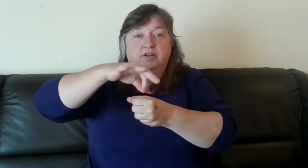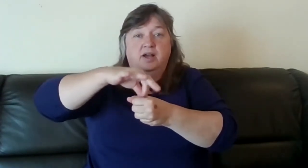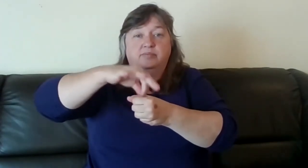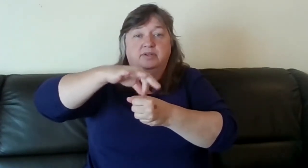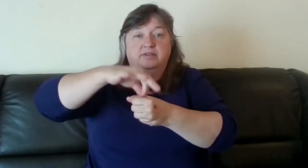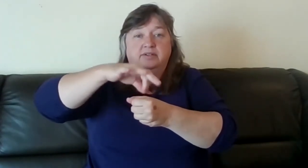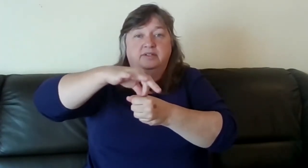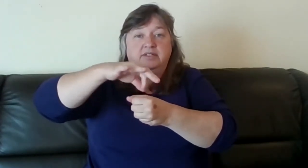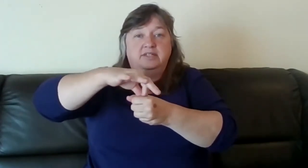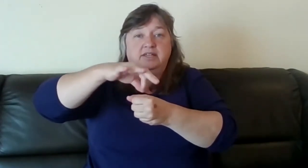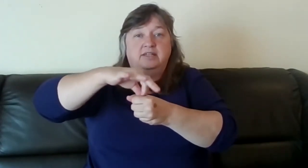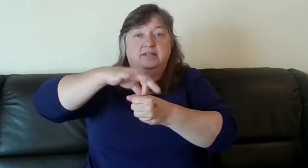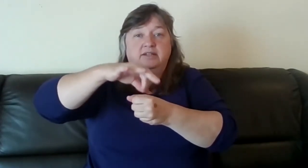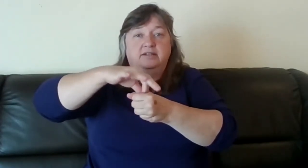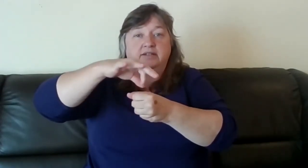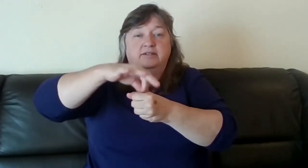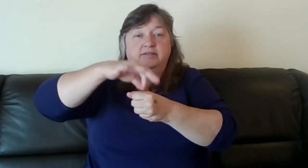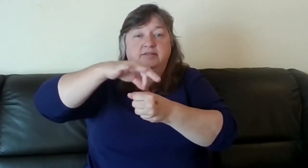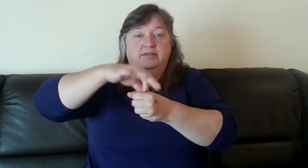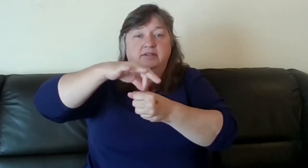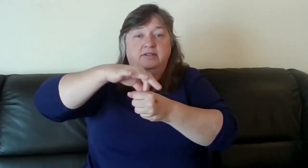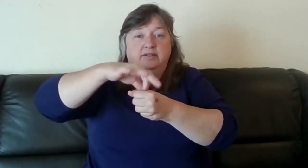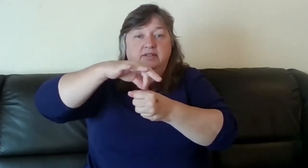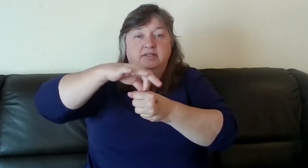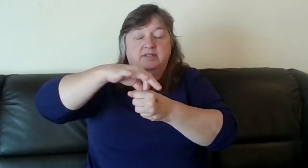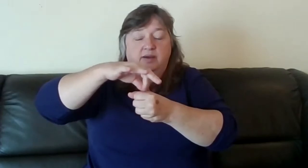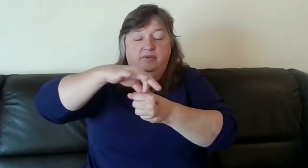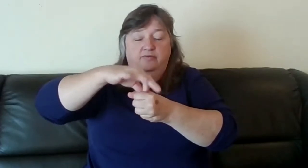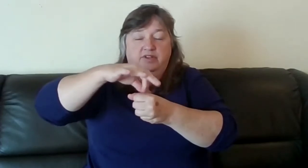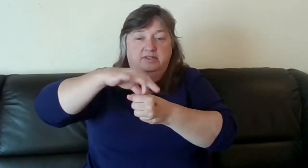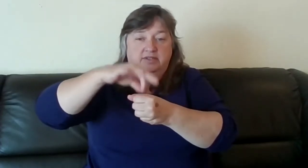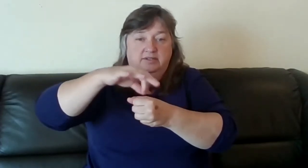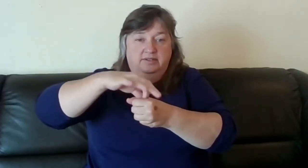cup. Tea, into the top of your fist.